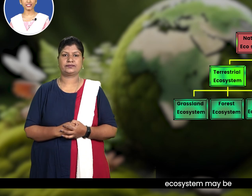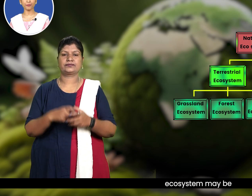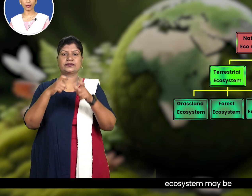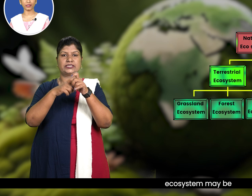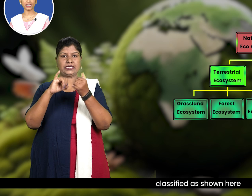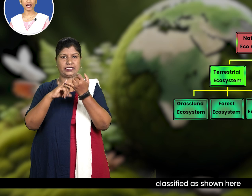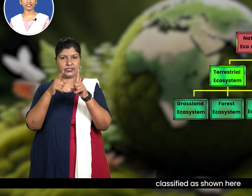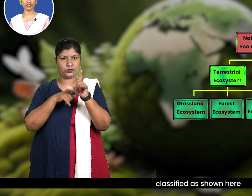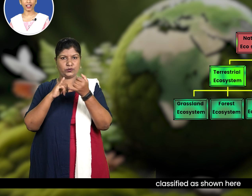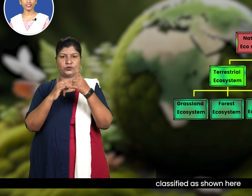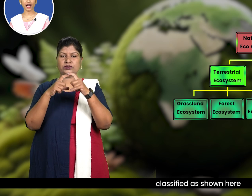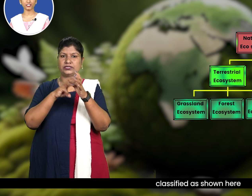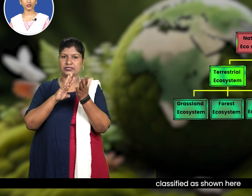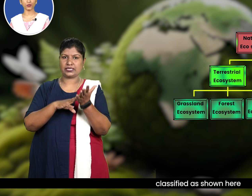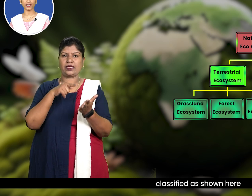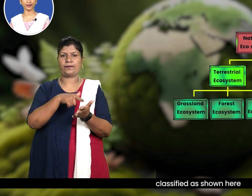ecosystem may be classified as shown here.